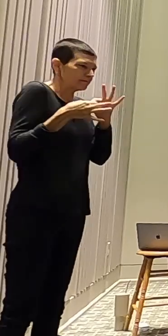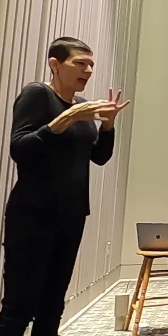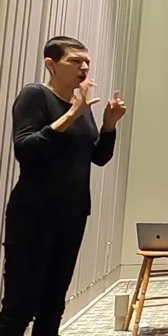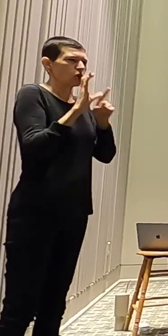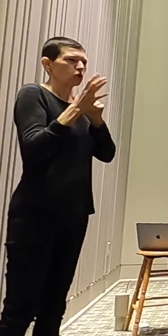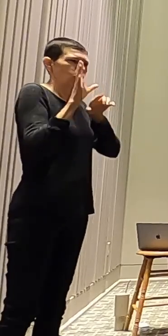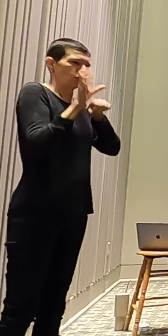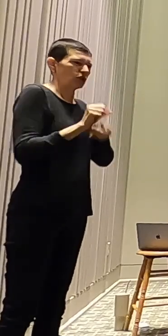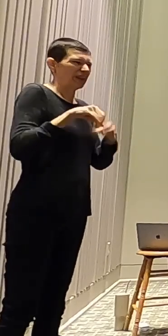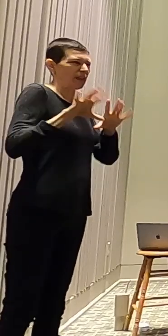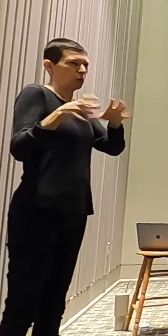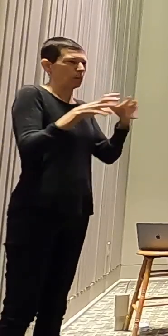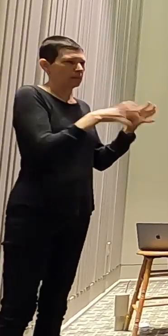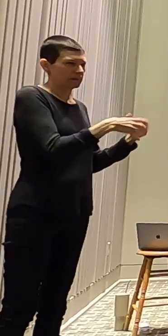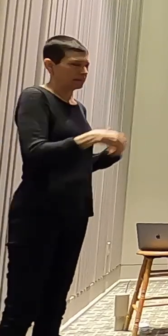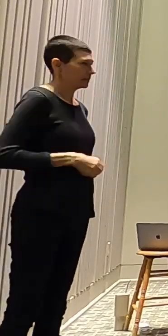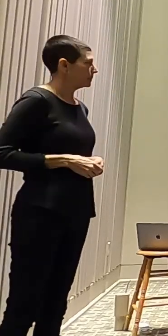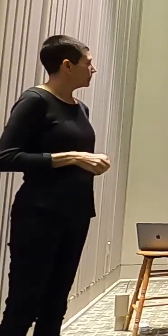within these groups.